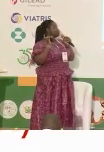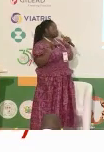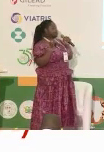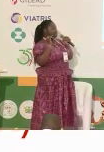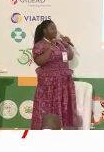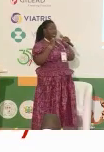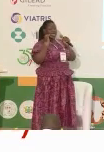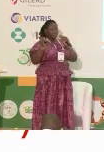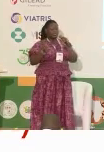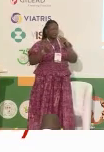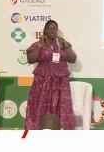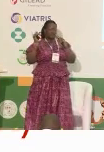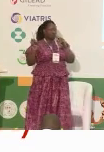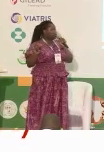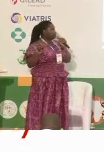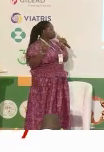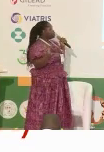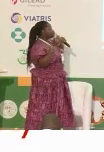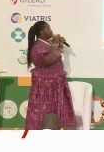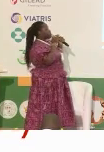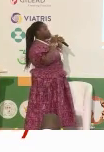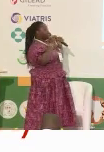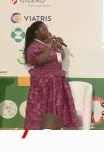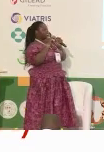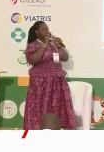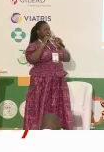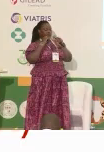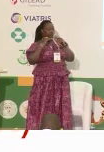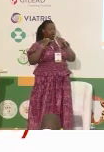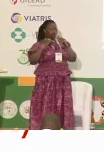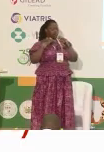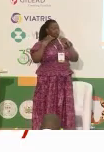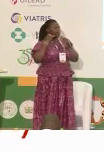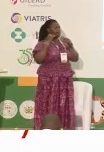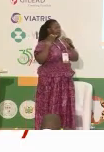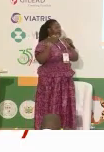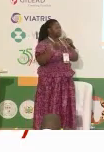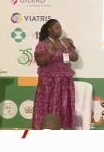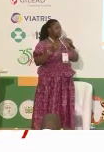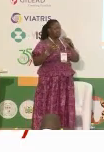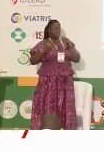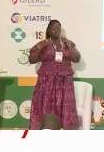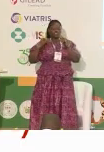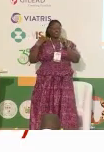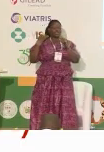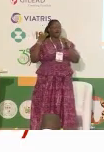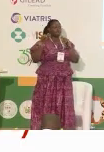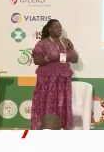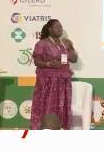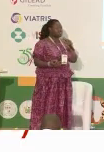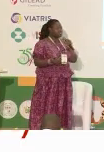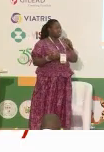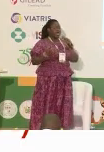not reach them via SMS phone calls. So this made it more more possible because we sent